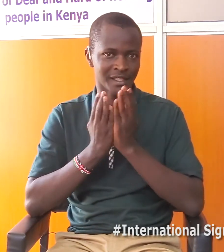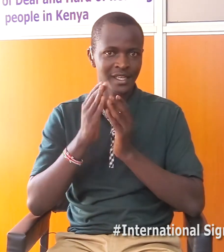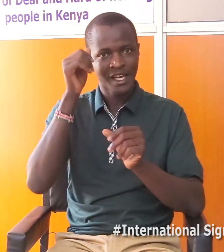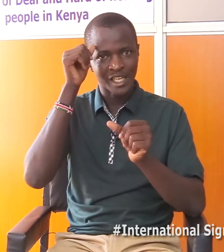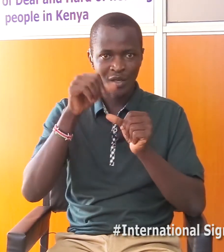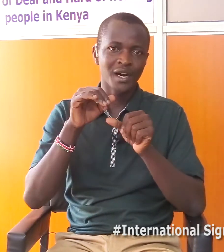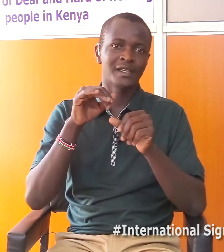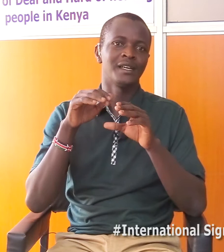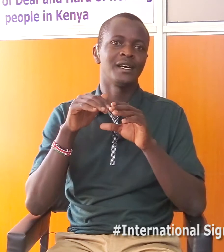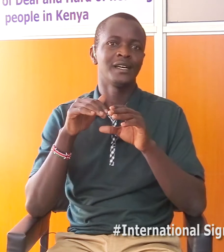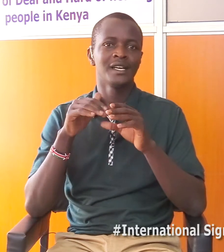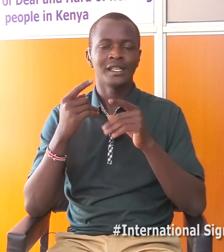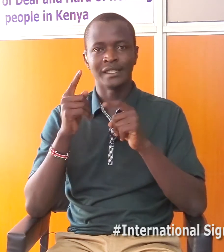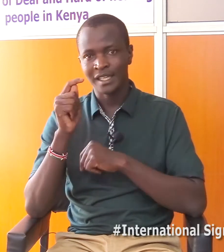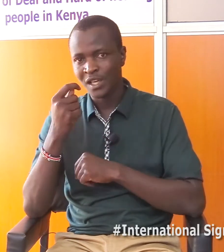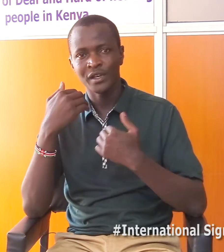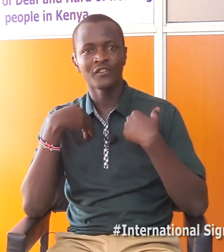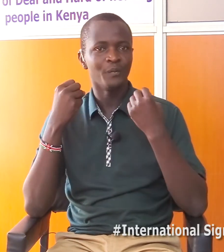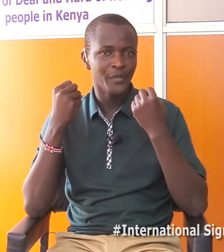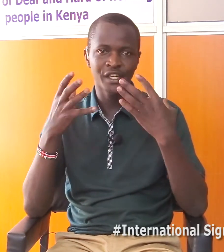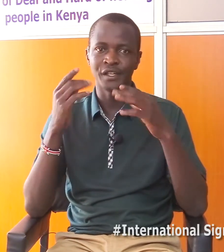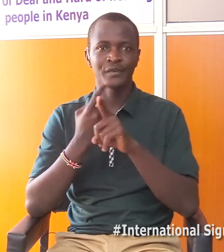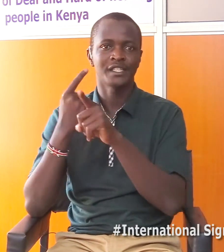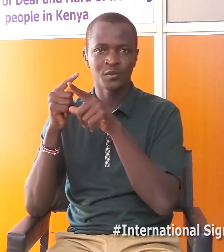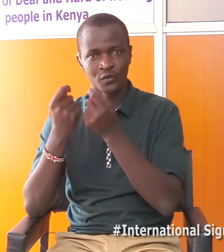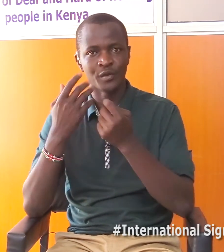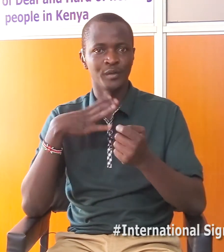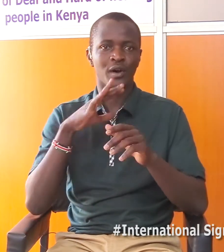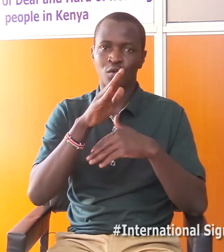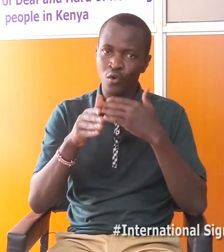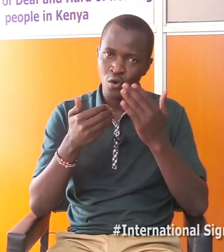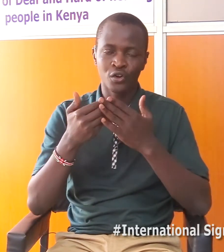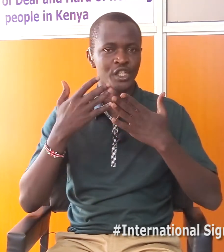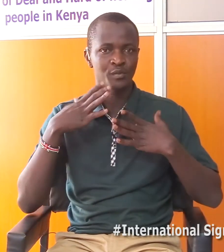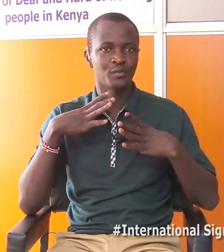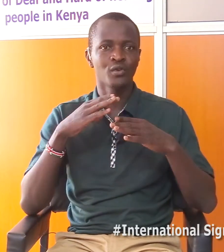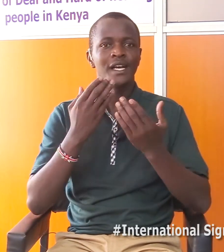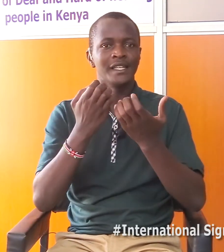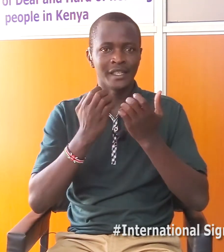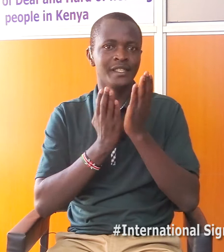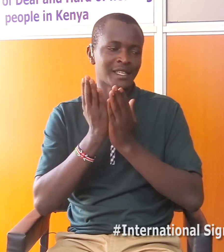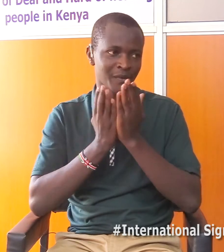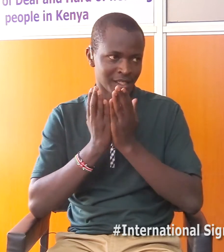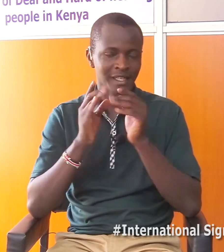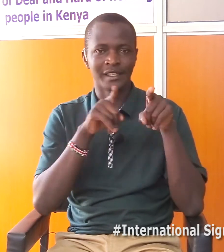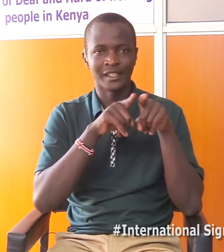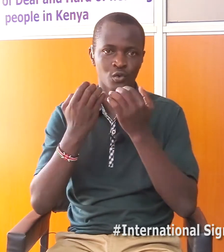services. Remember, in Kenya we have many different types of the people, and all these people need services and they need also